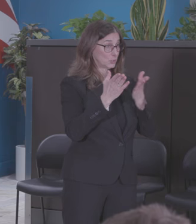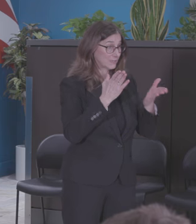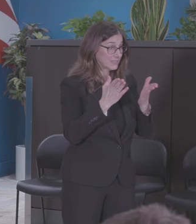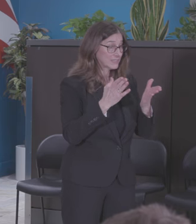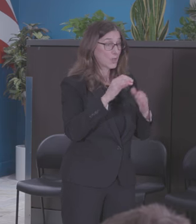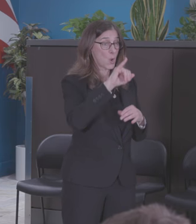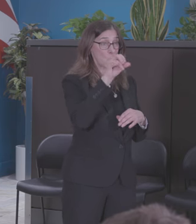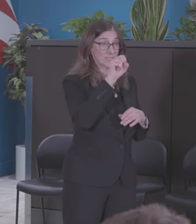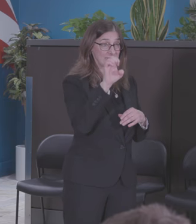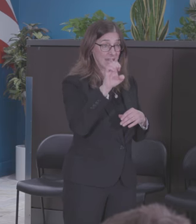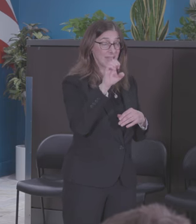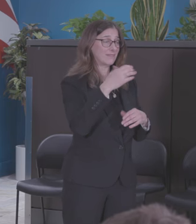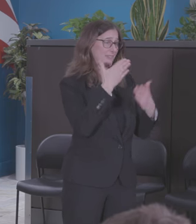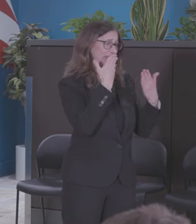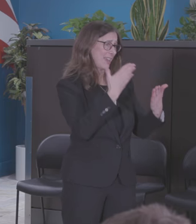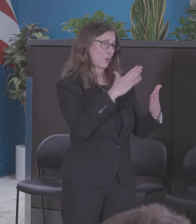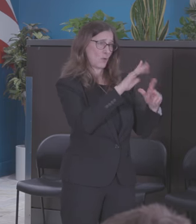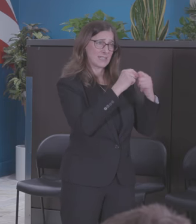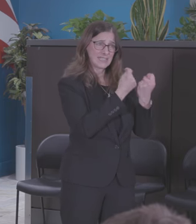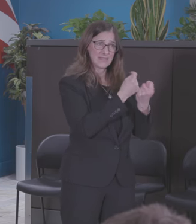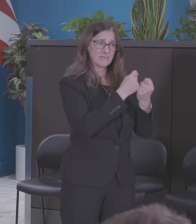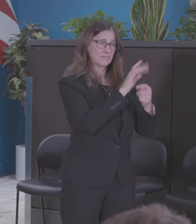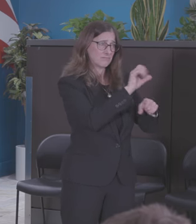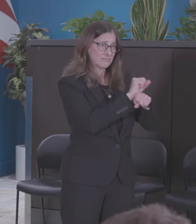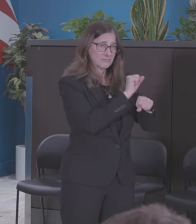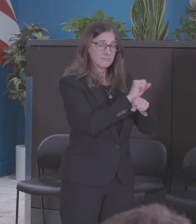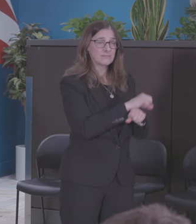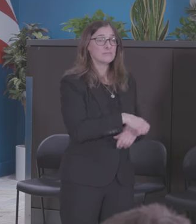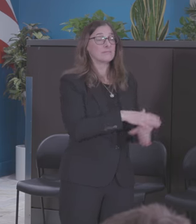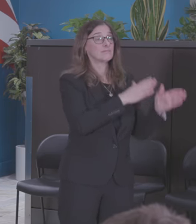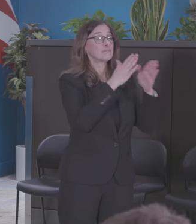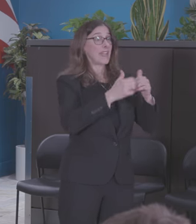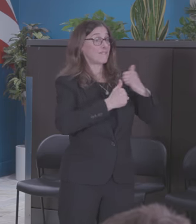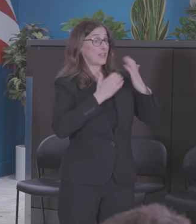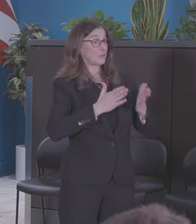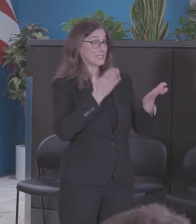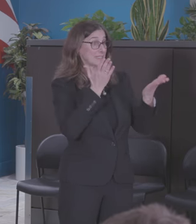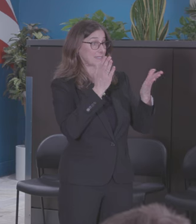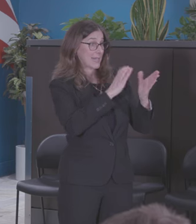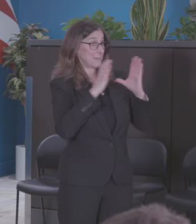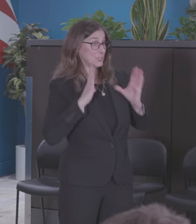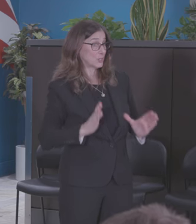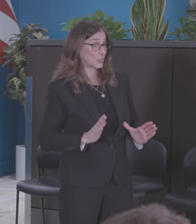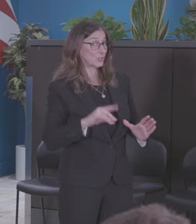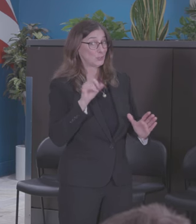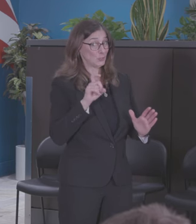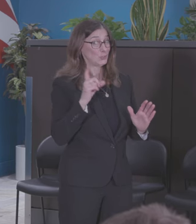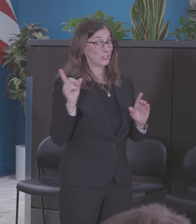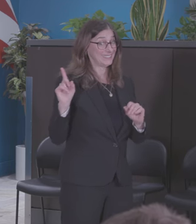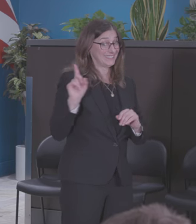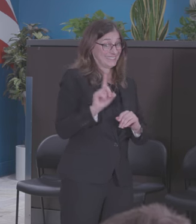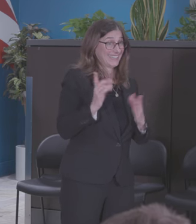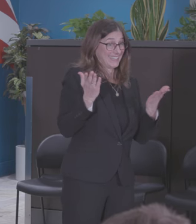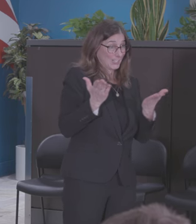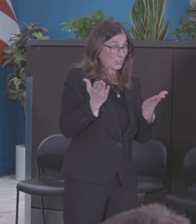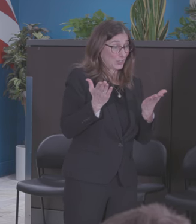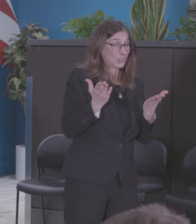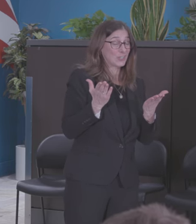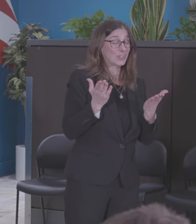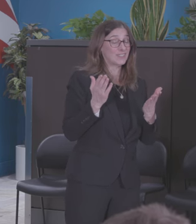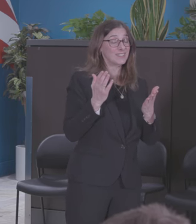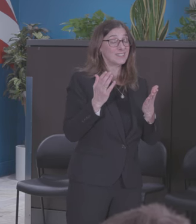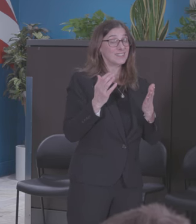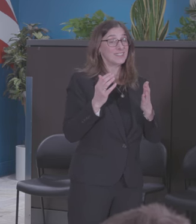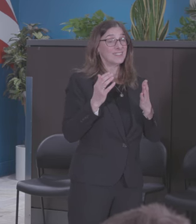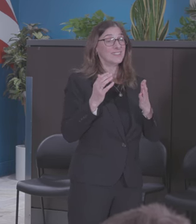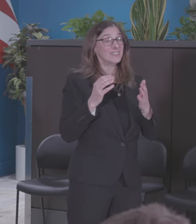and your teams do. Our Veterans Commissioner would have been standing right here in line